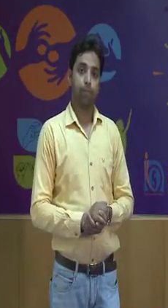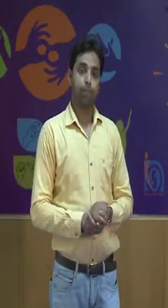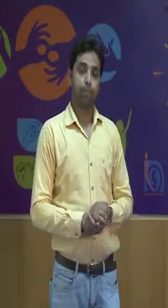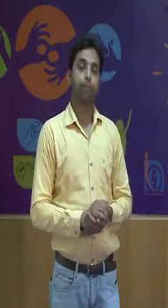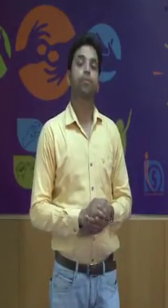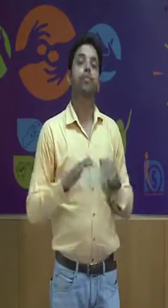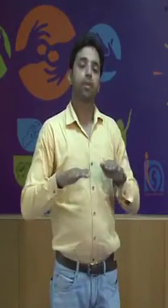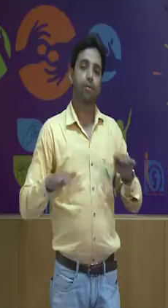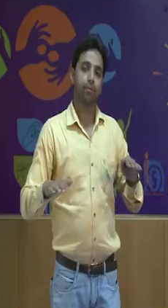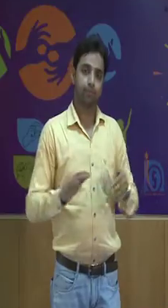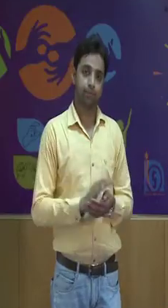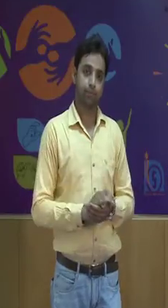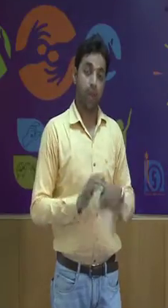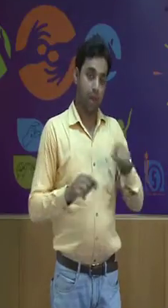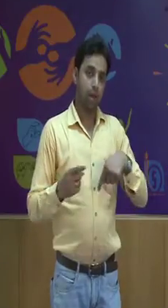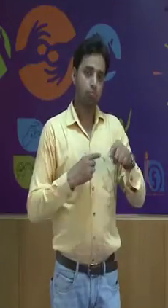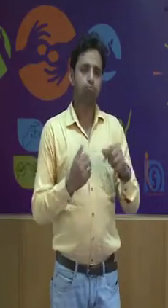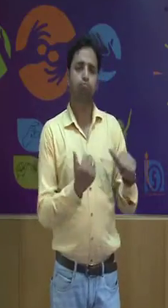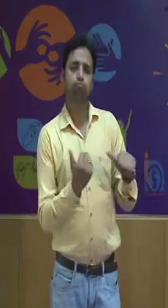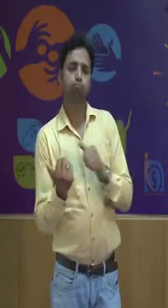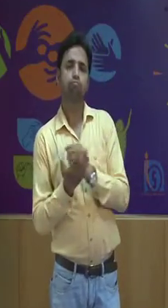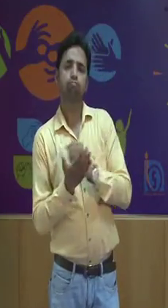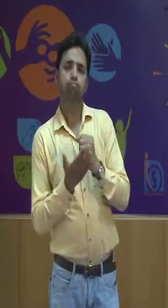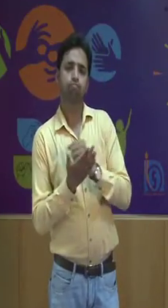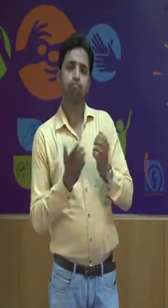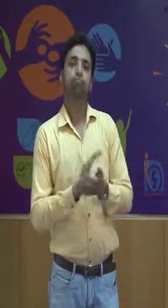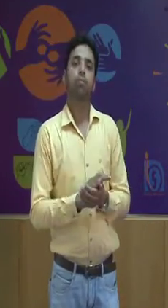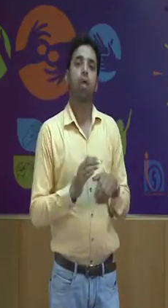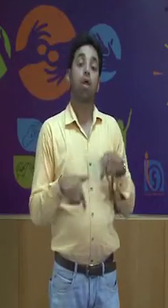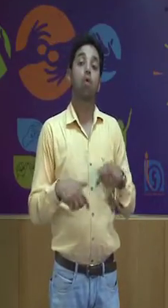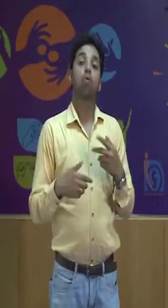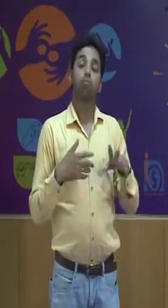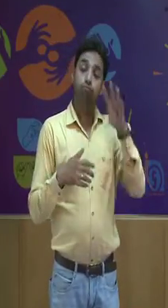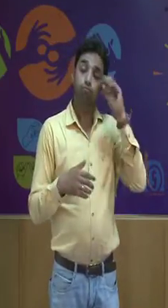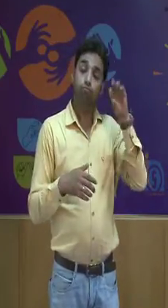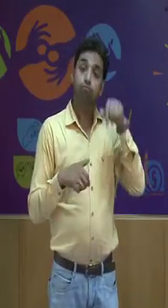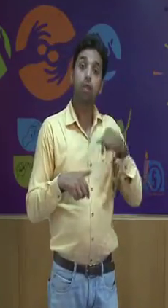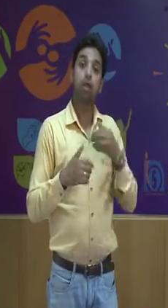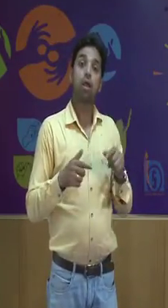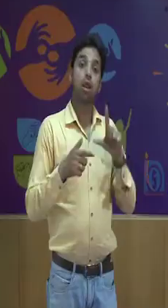Learners, let us quickly revise what we have learnt in this lesson so